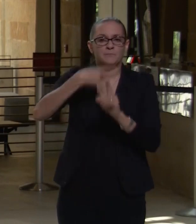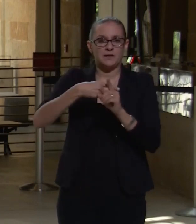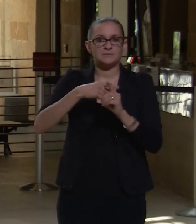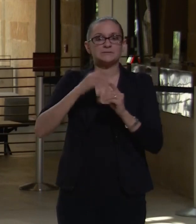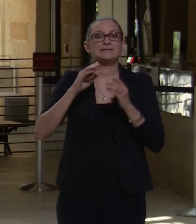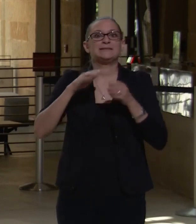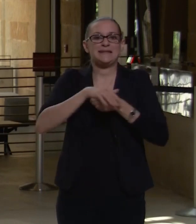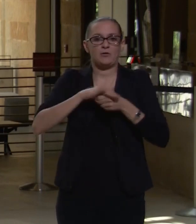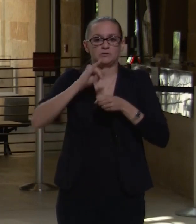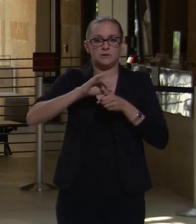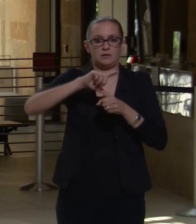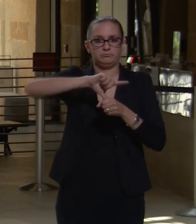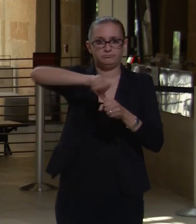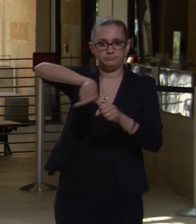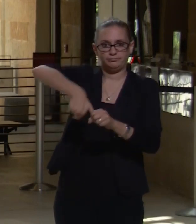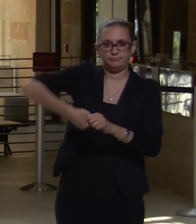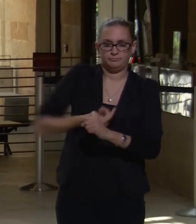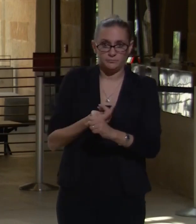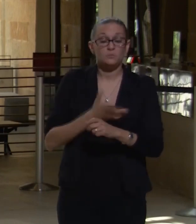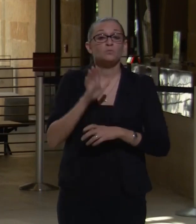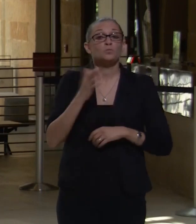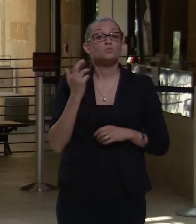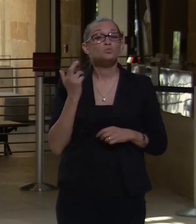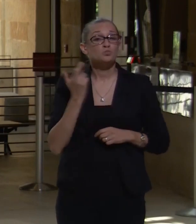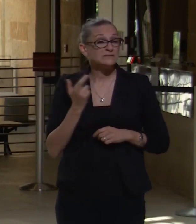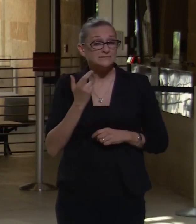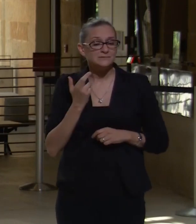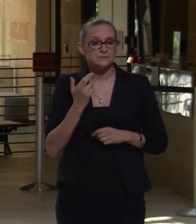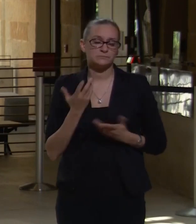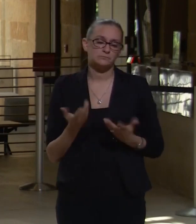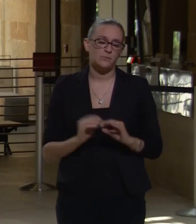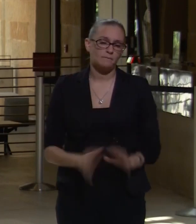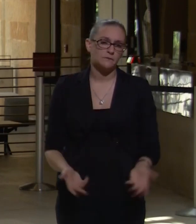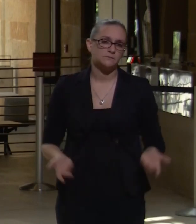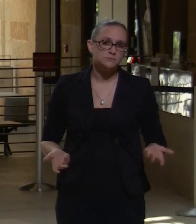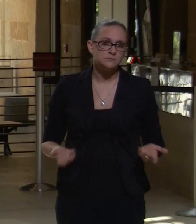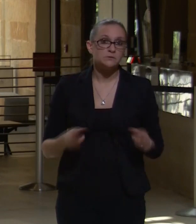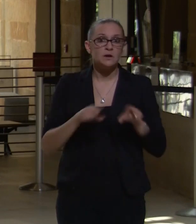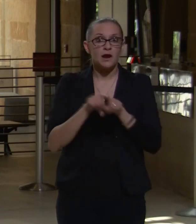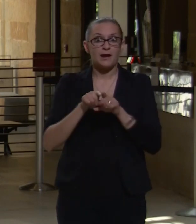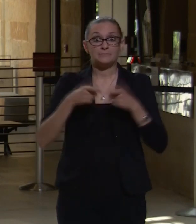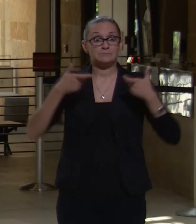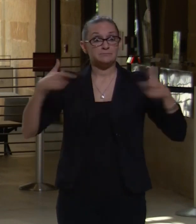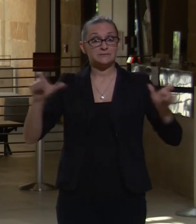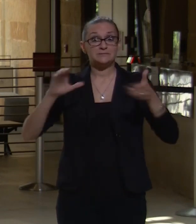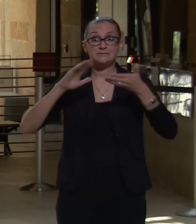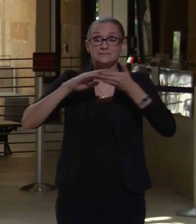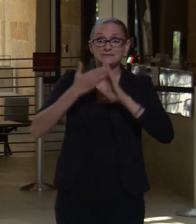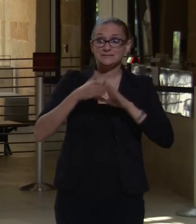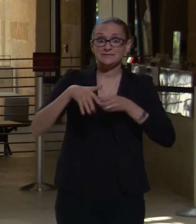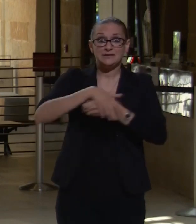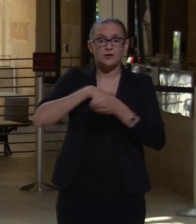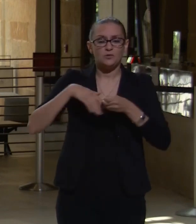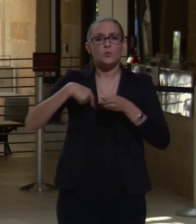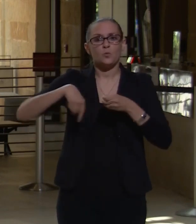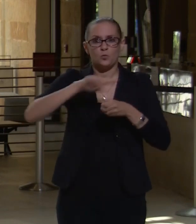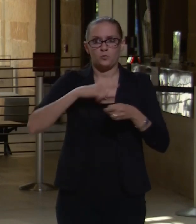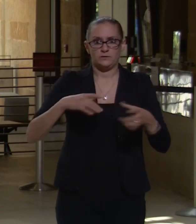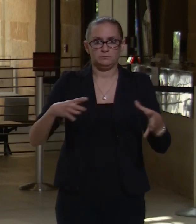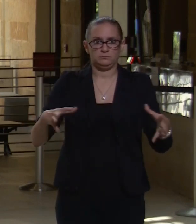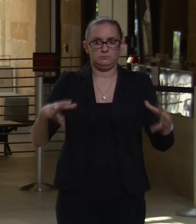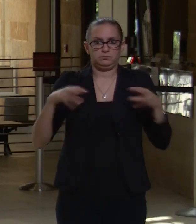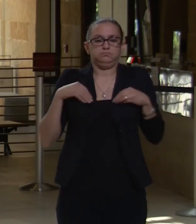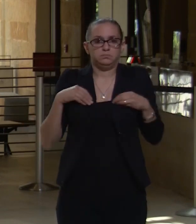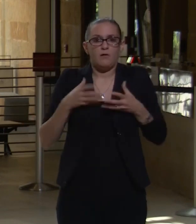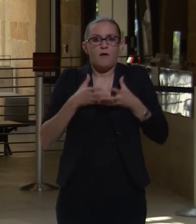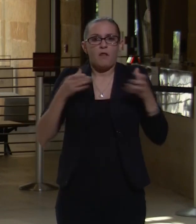counties surrounding Travis County. The reason for that is obvious. As major metropolitan areas, we do absorb a